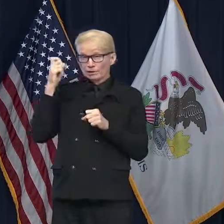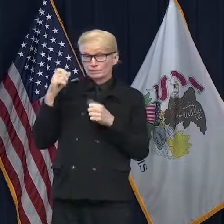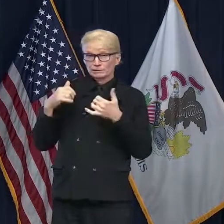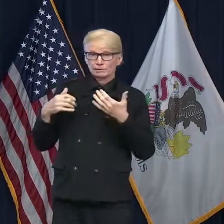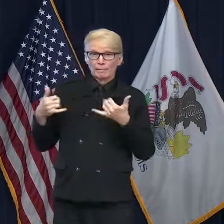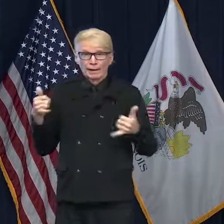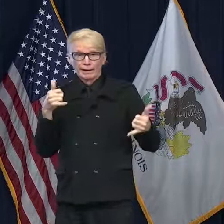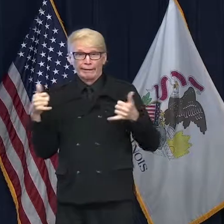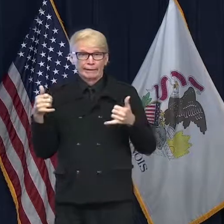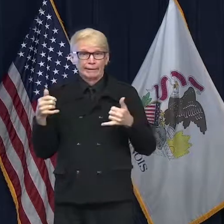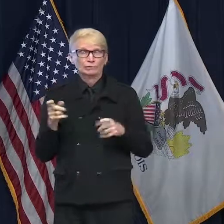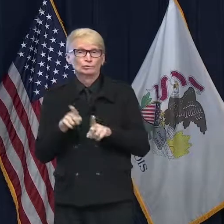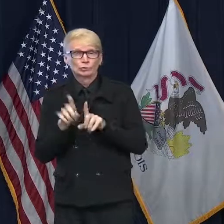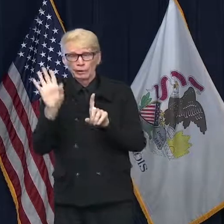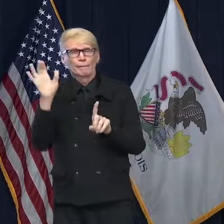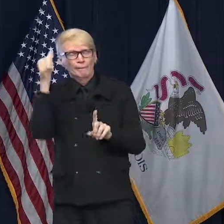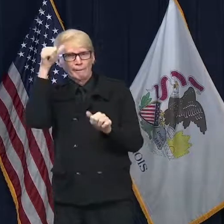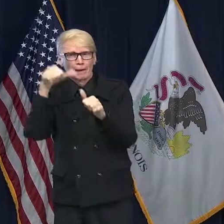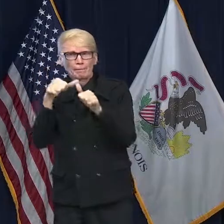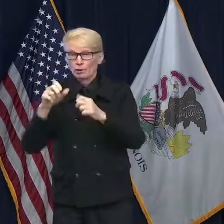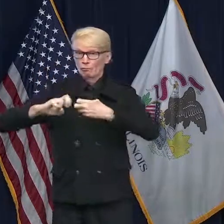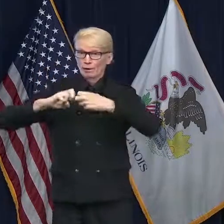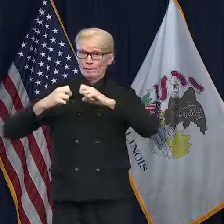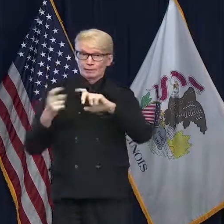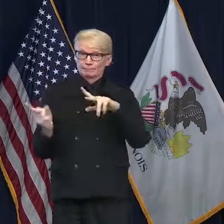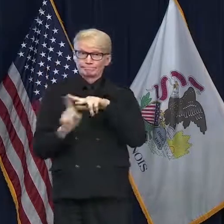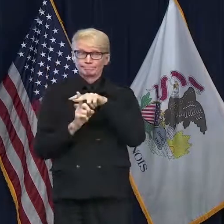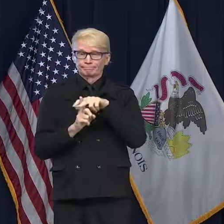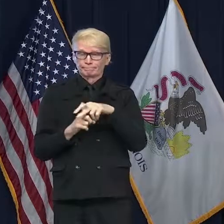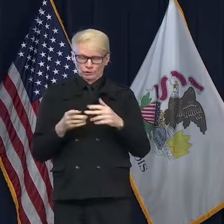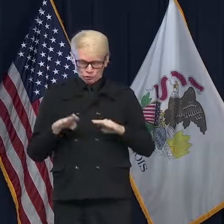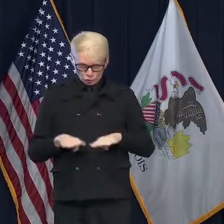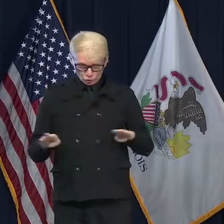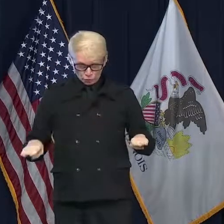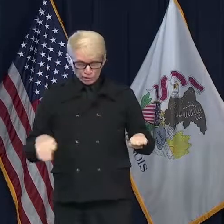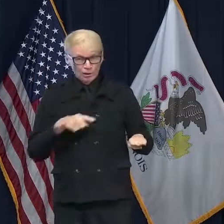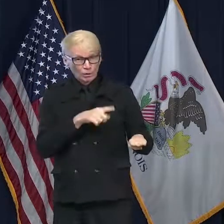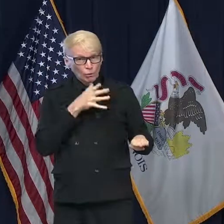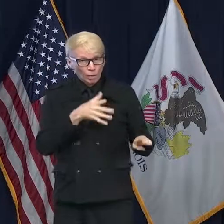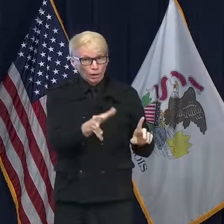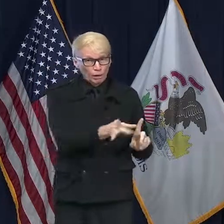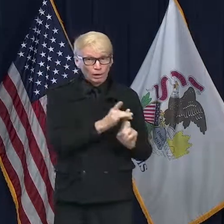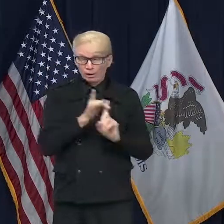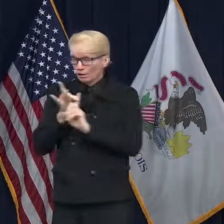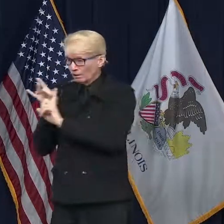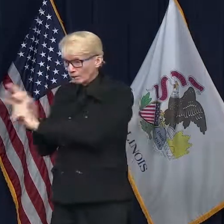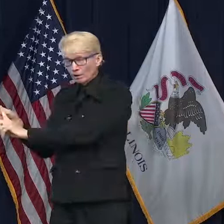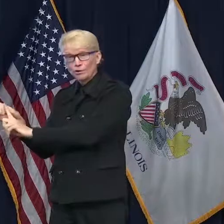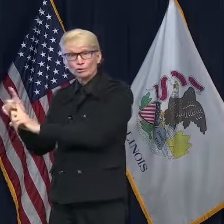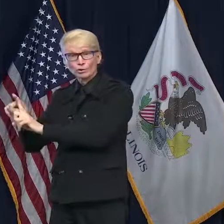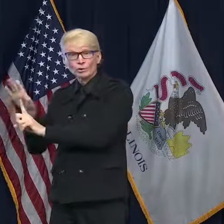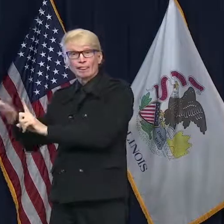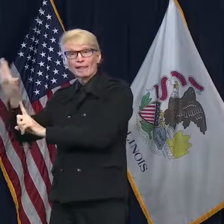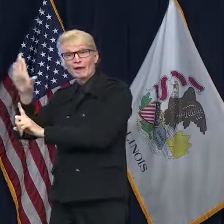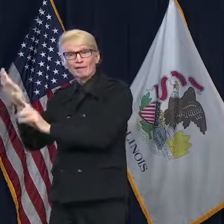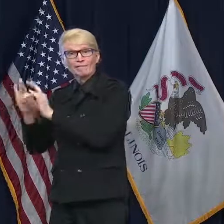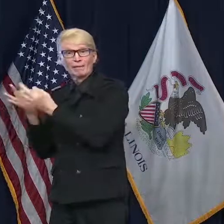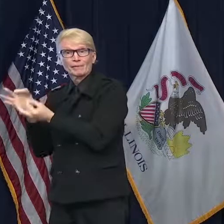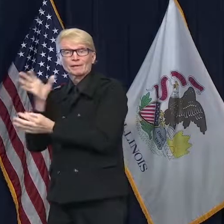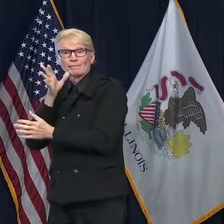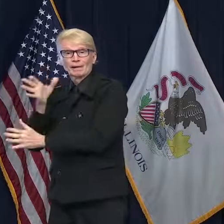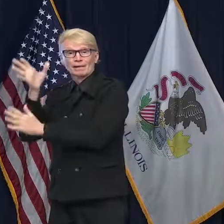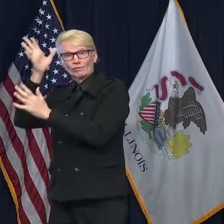Remember, the issue here is very much, are children carrying it home to their parents, to their grandparents, right,